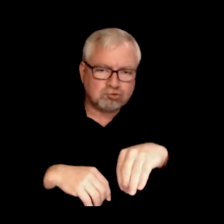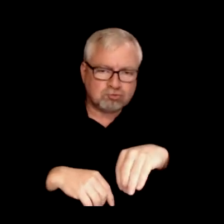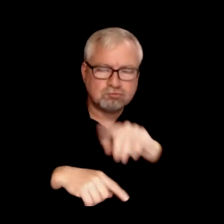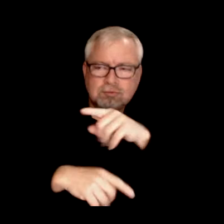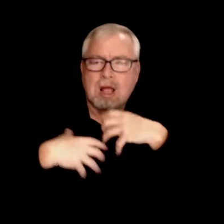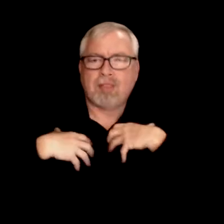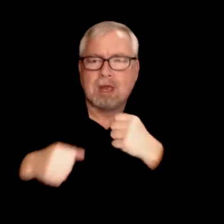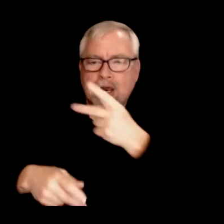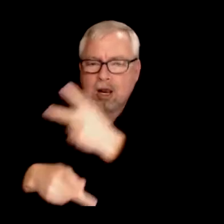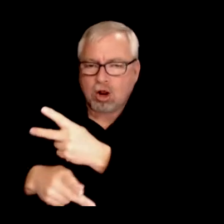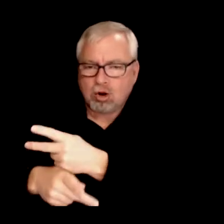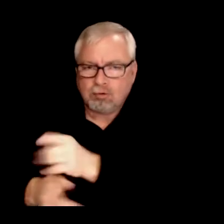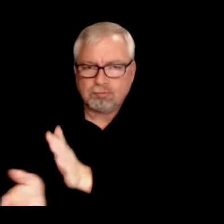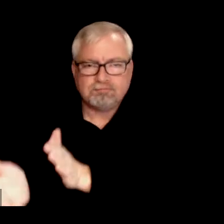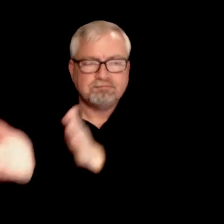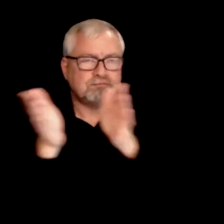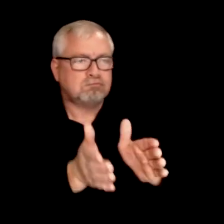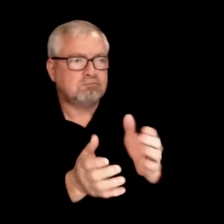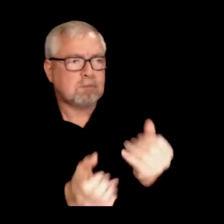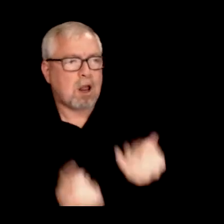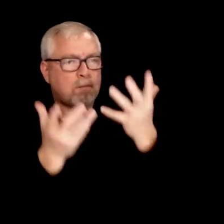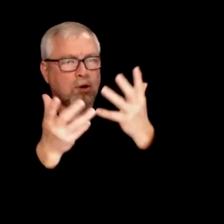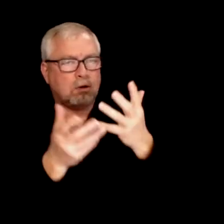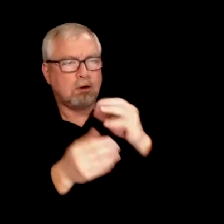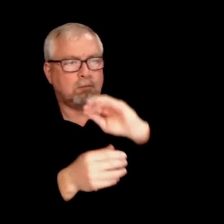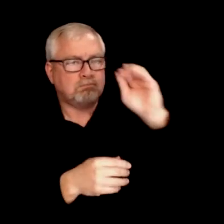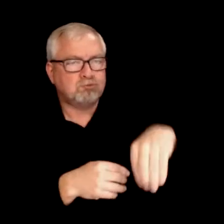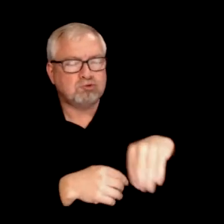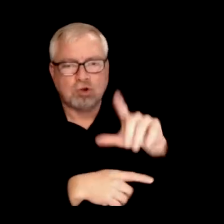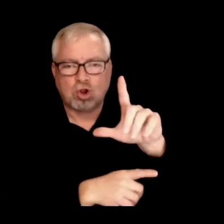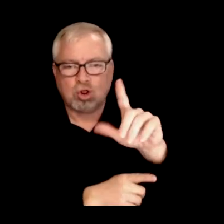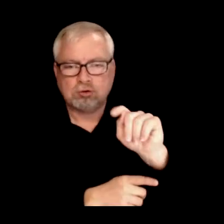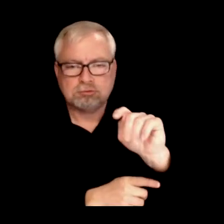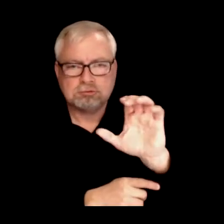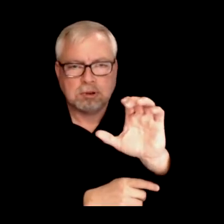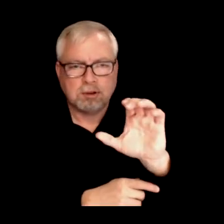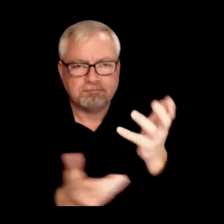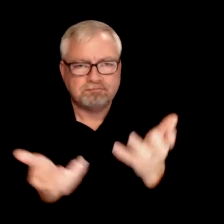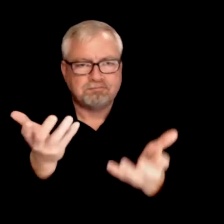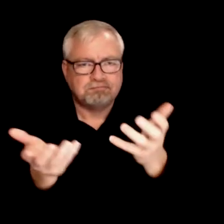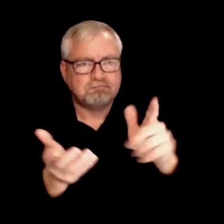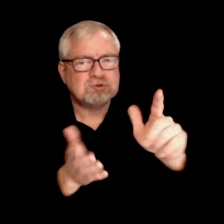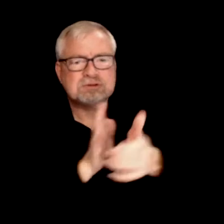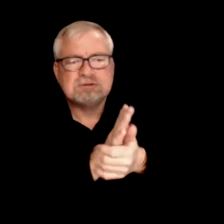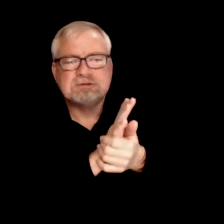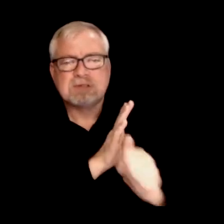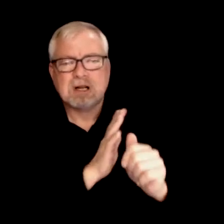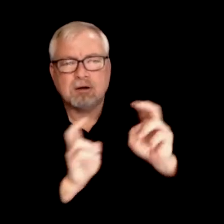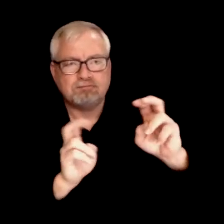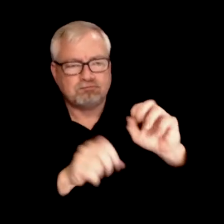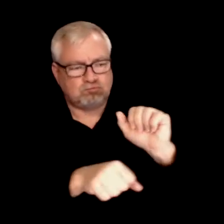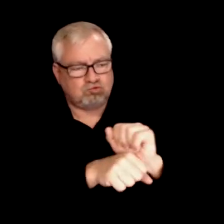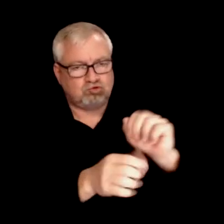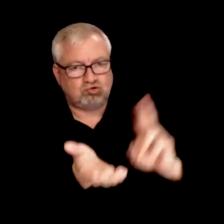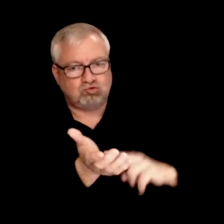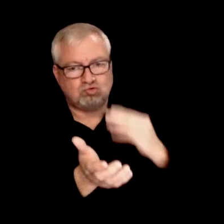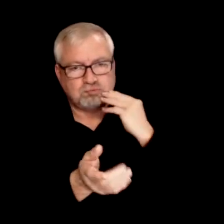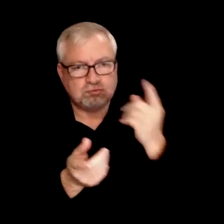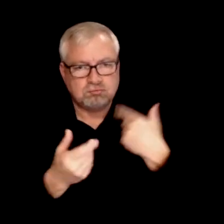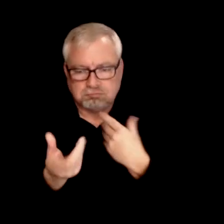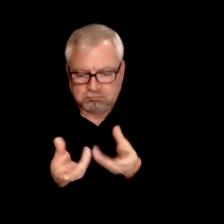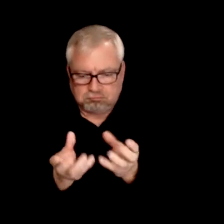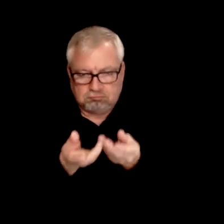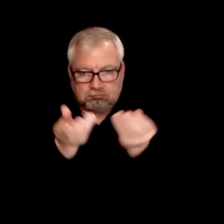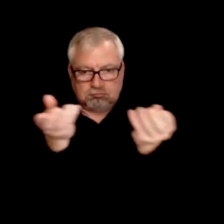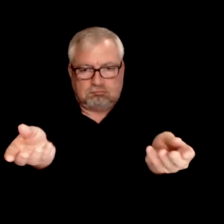versus long-term care, specifically skilled nursing home residents for actual vaccinations? And given